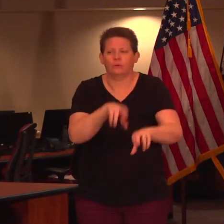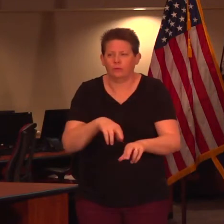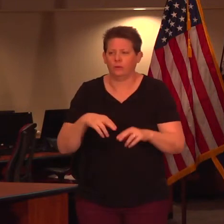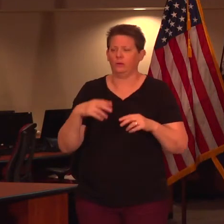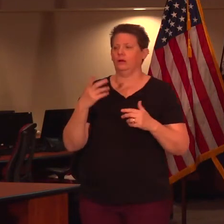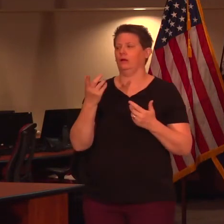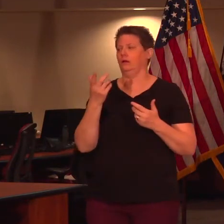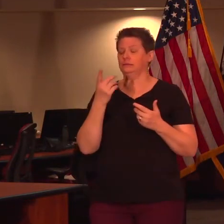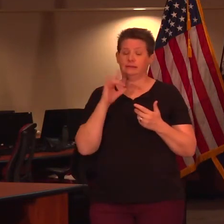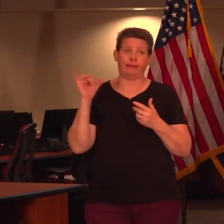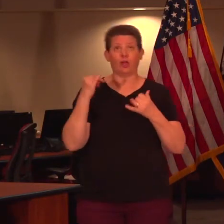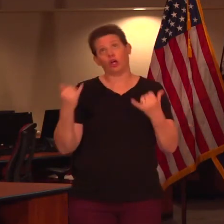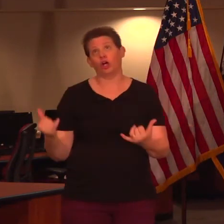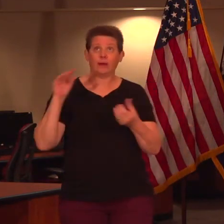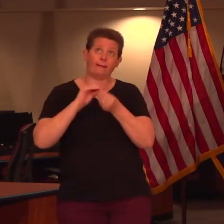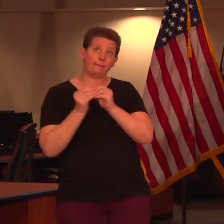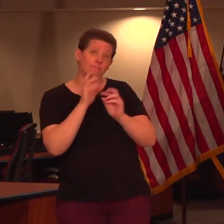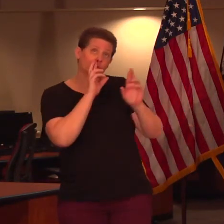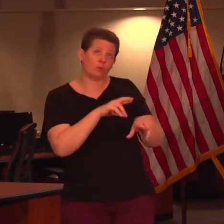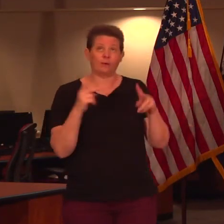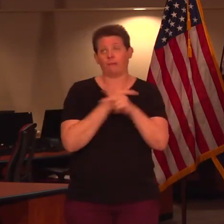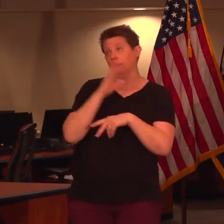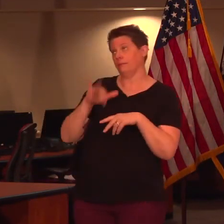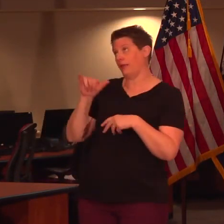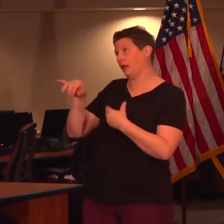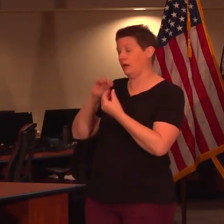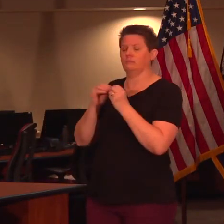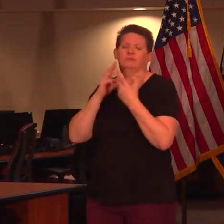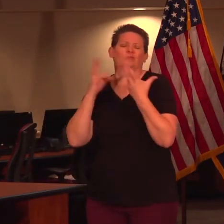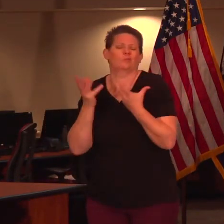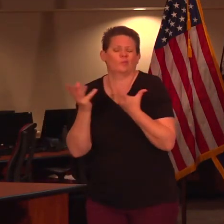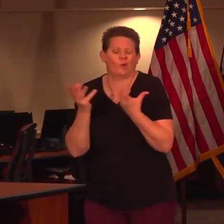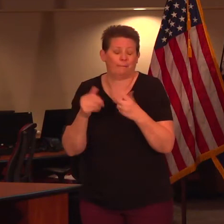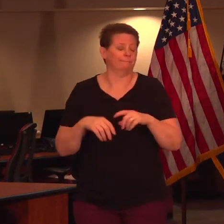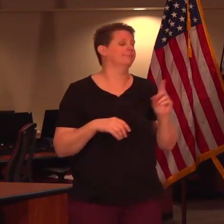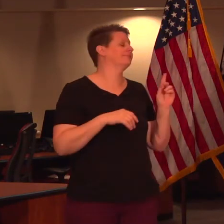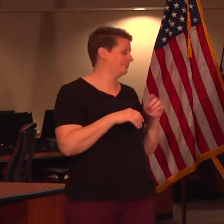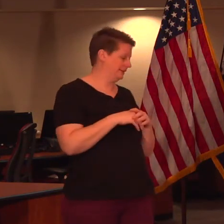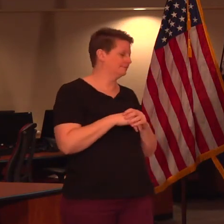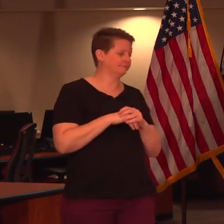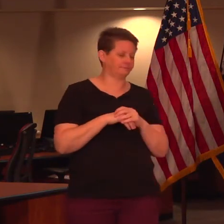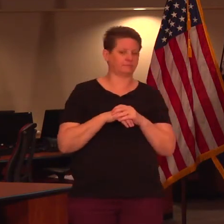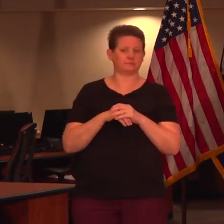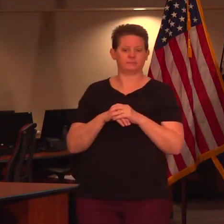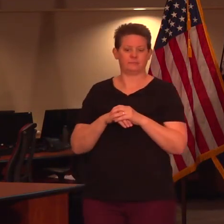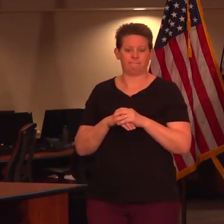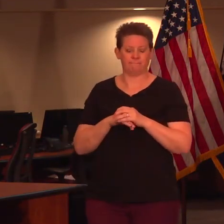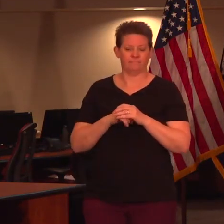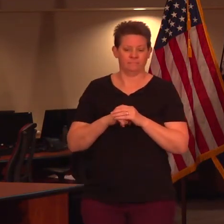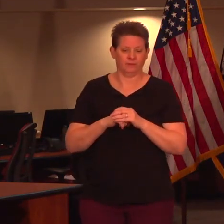as taking the current number of reported cases and multiplying it by a certain number? Right, so, and the basics of